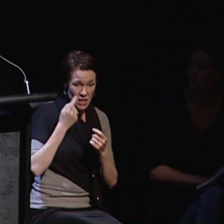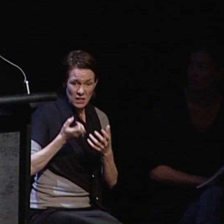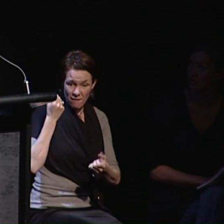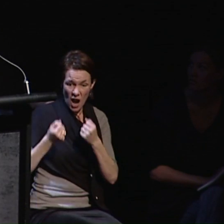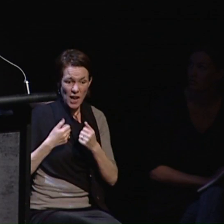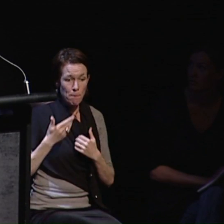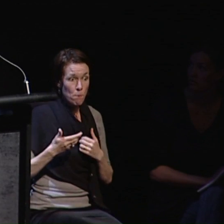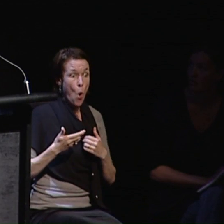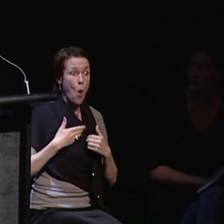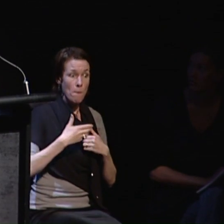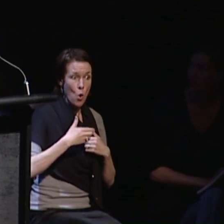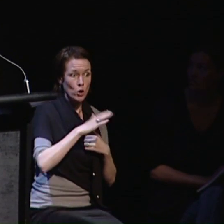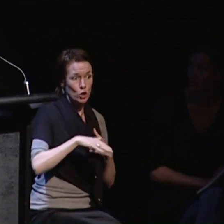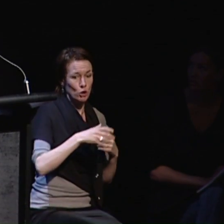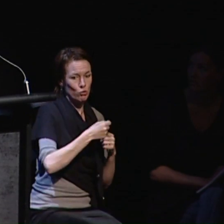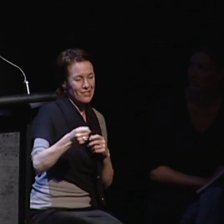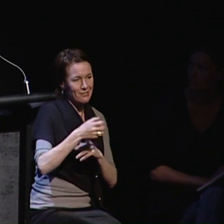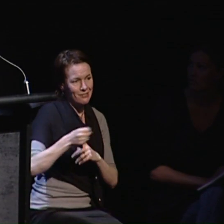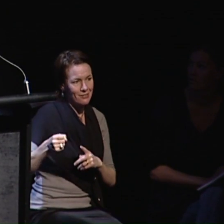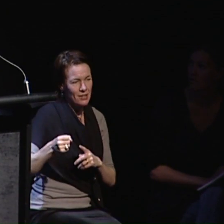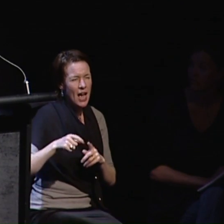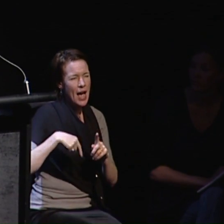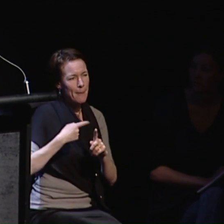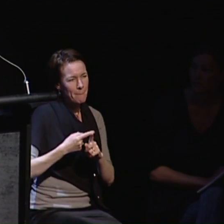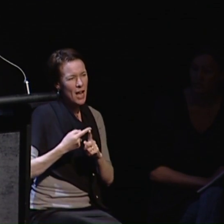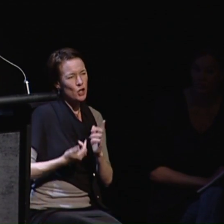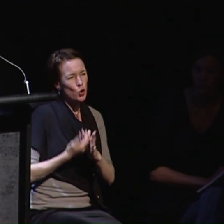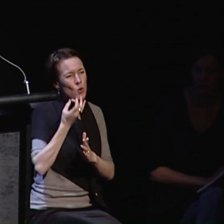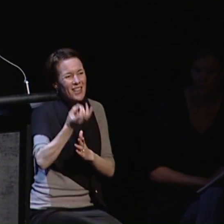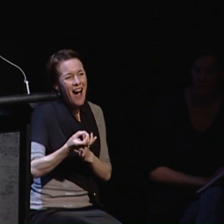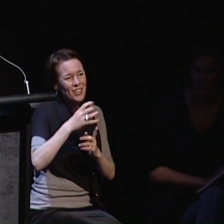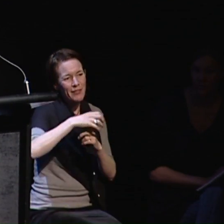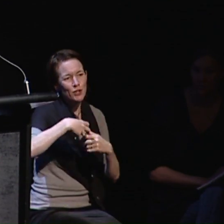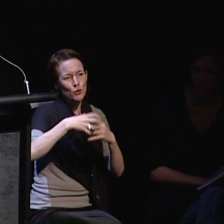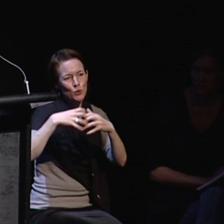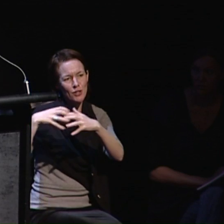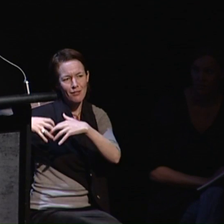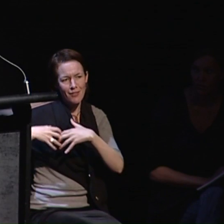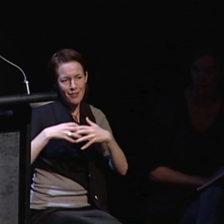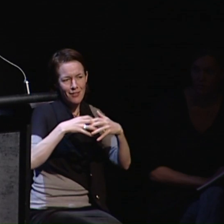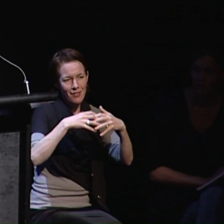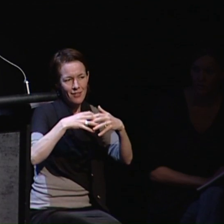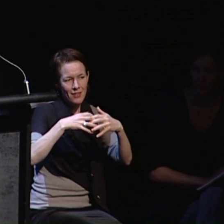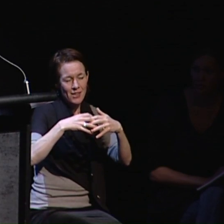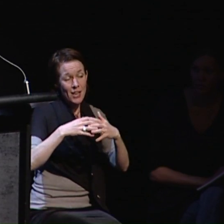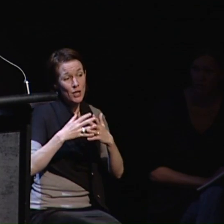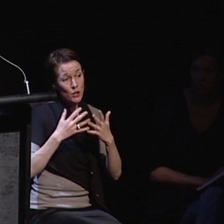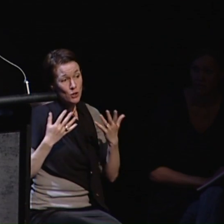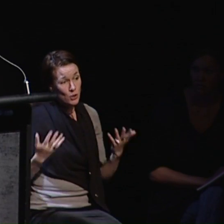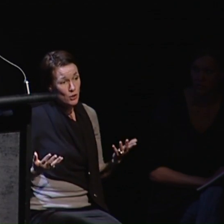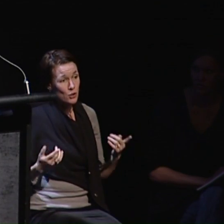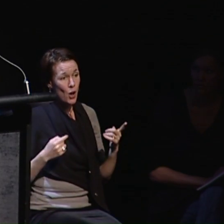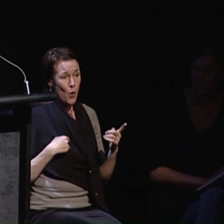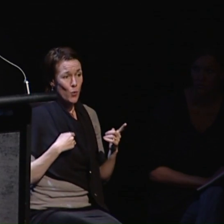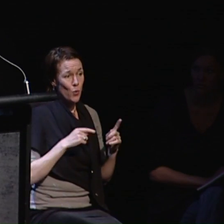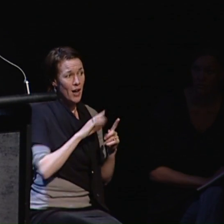increasing, and that new forms of institutions are being created. We've seen in a lot of countries the introduction of new